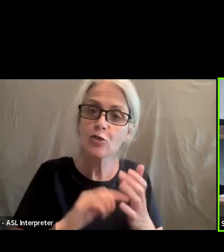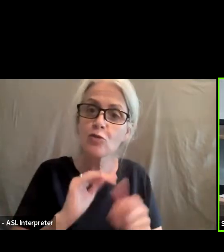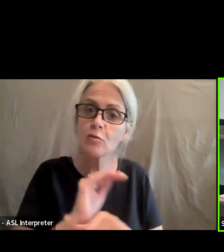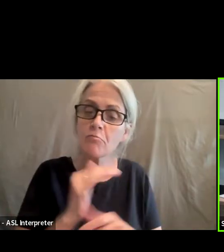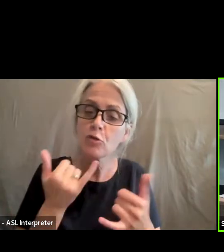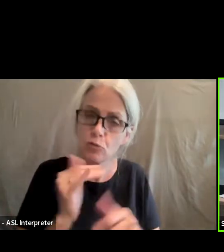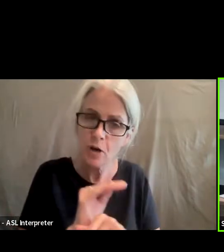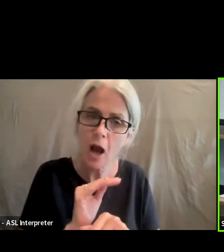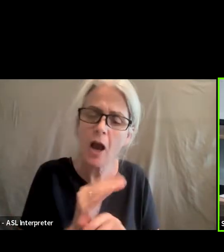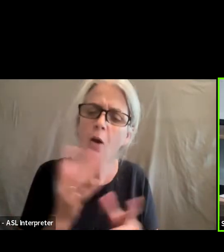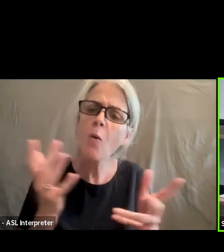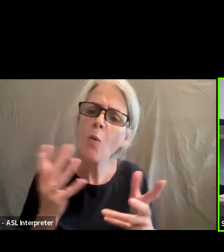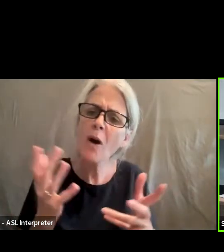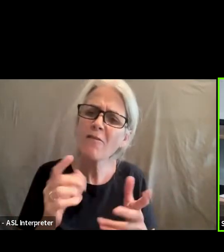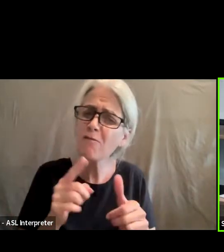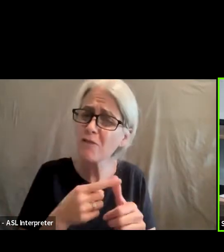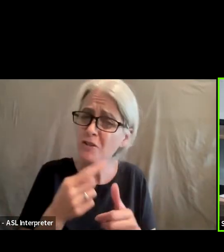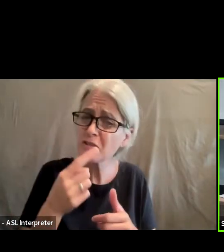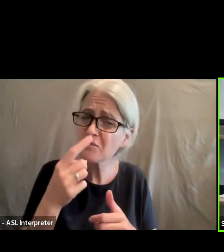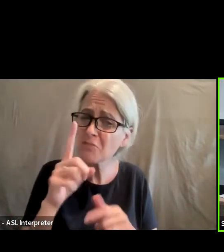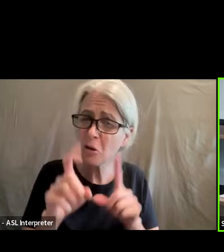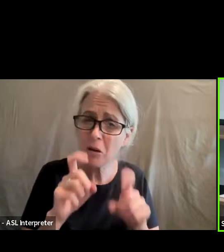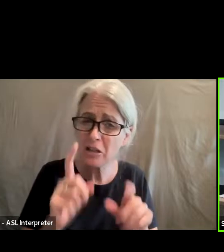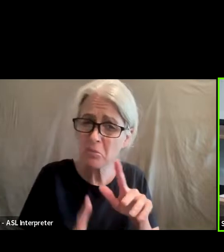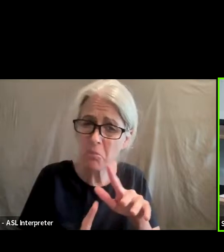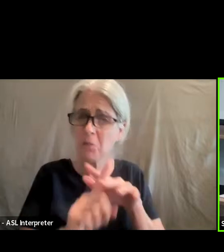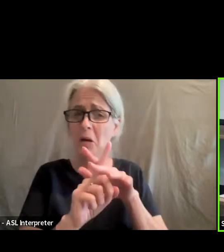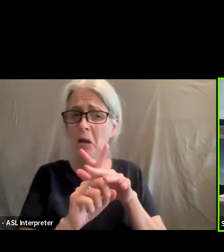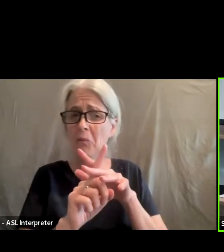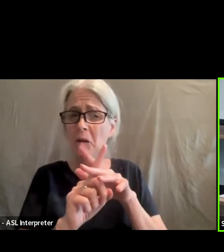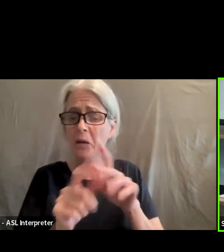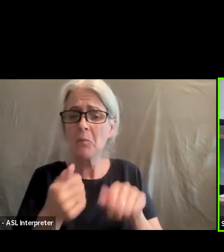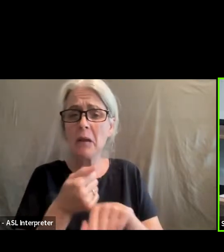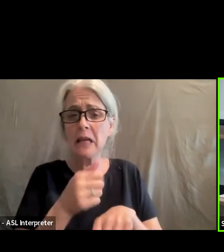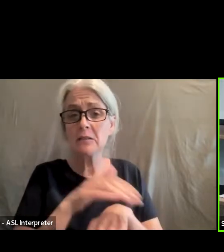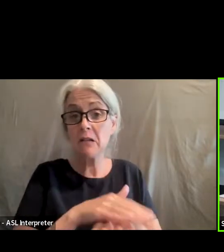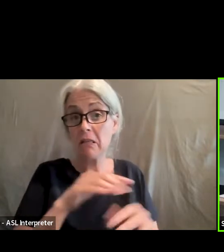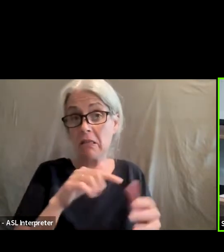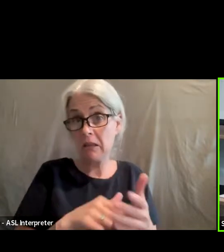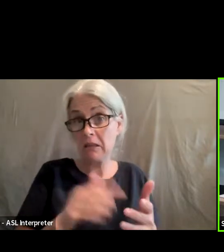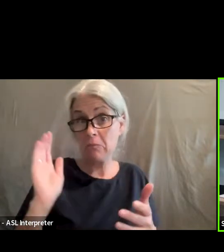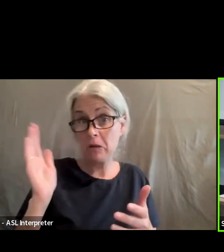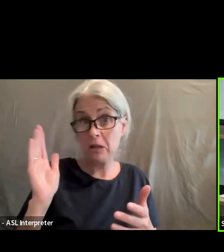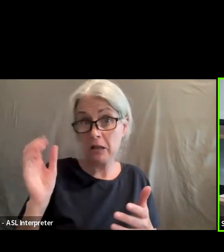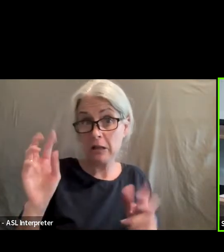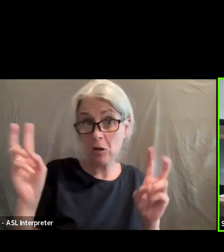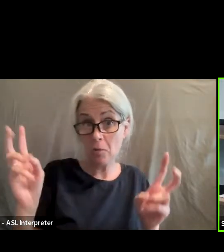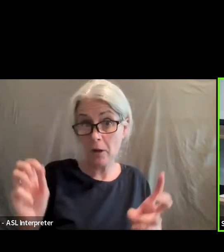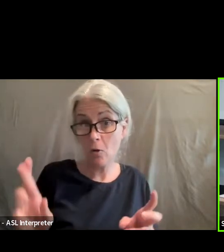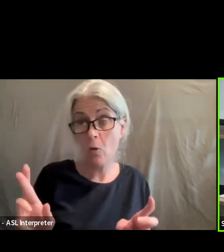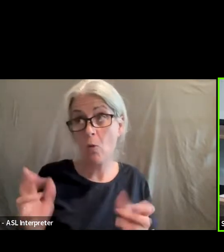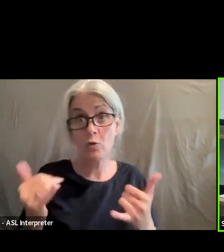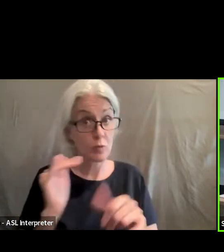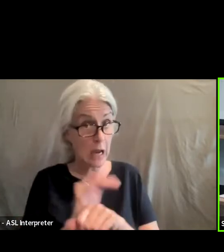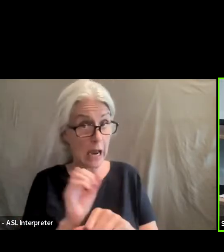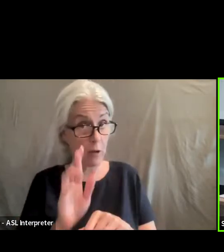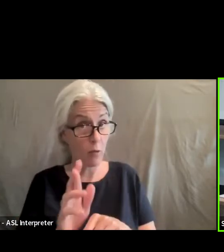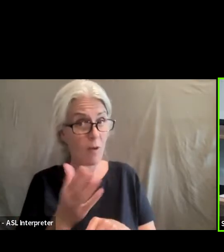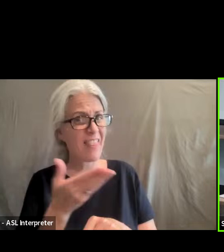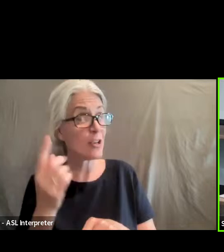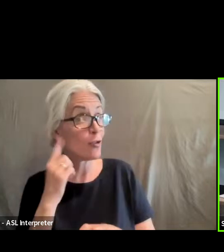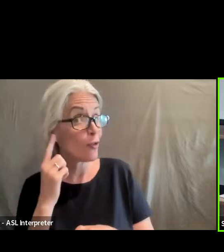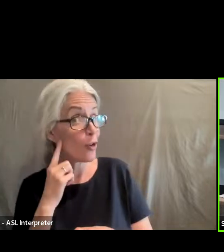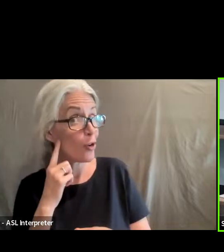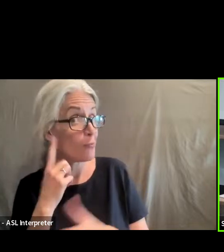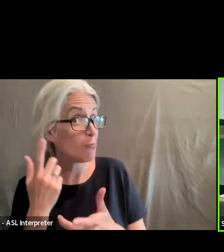what initial questions pop up for you based on either presentation topics tonight or things you've